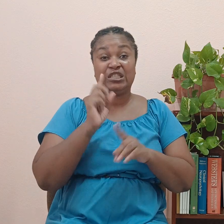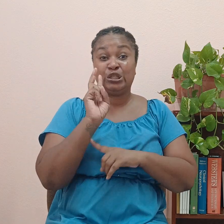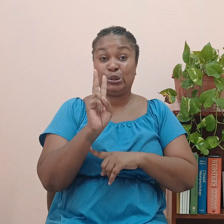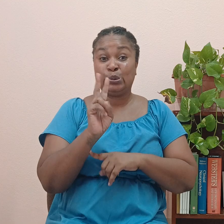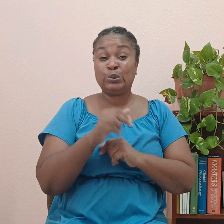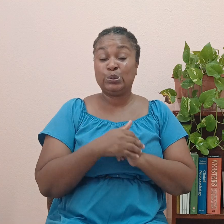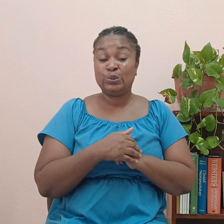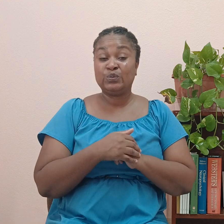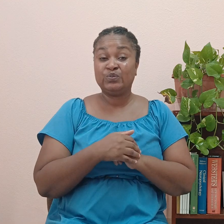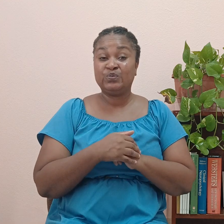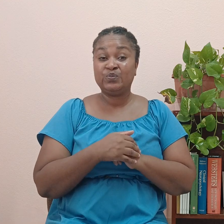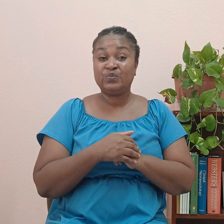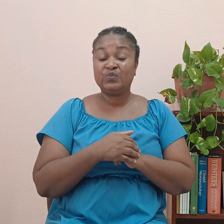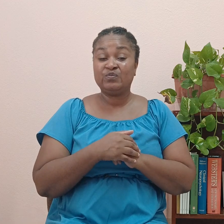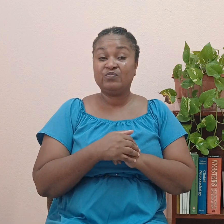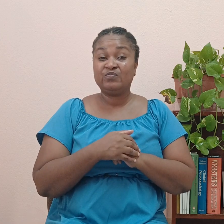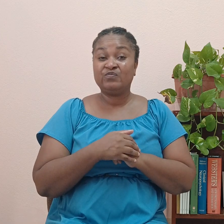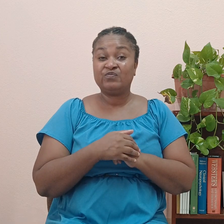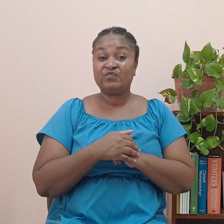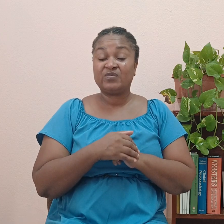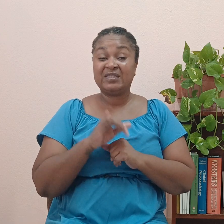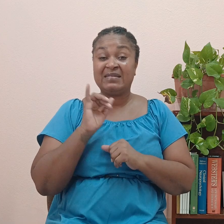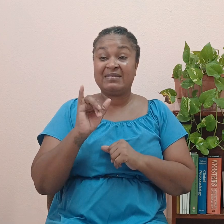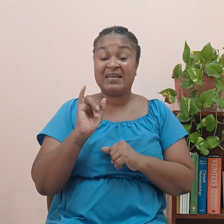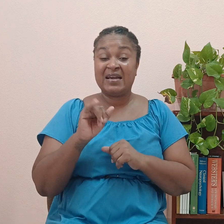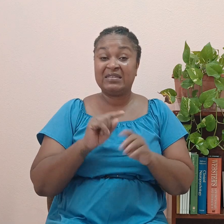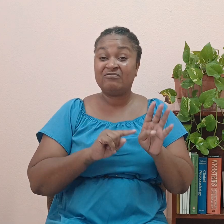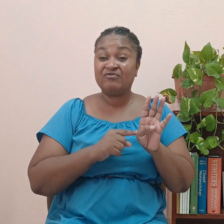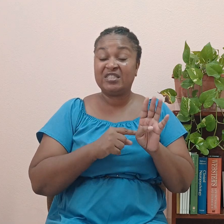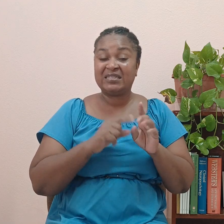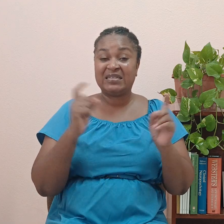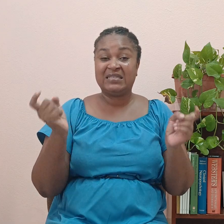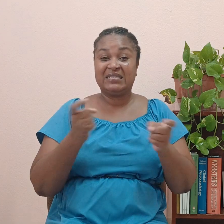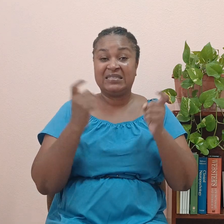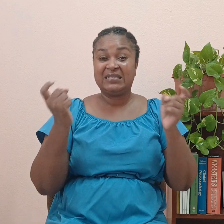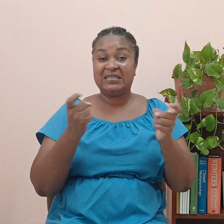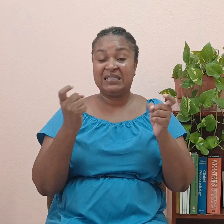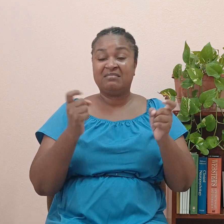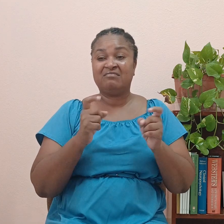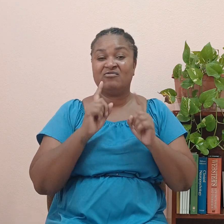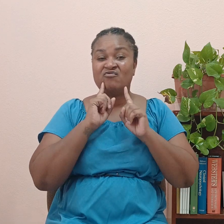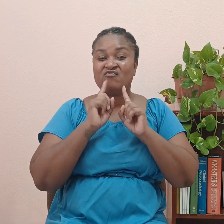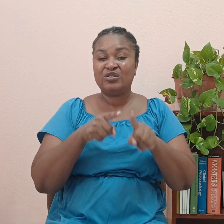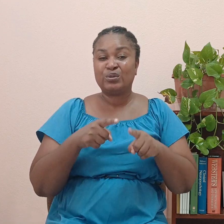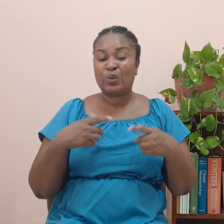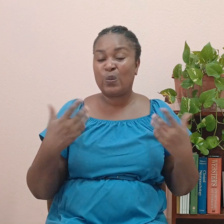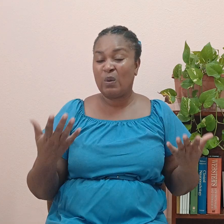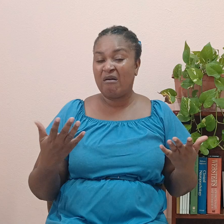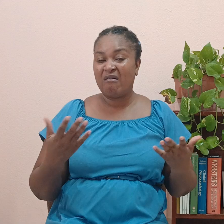This notion of original sin has resulted in a failure for at least some